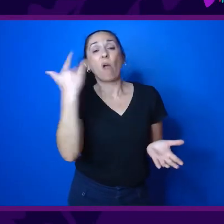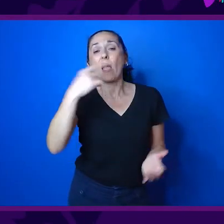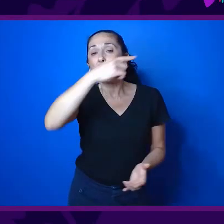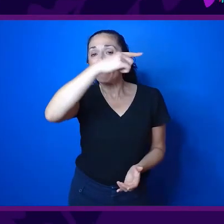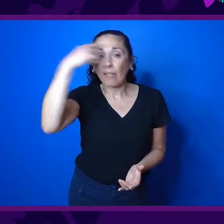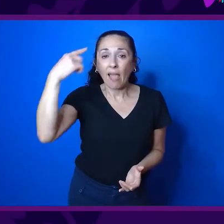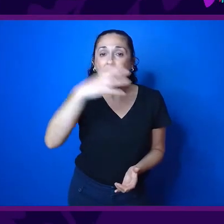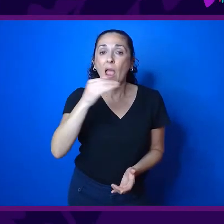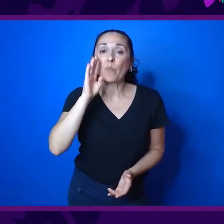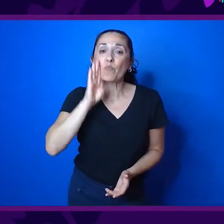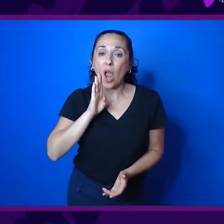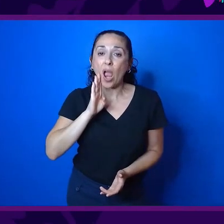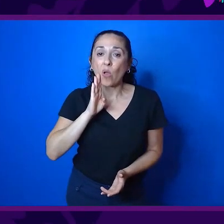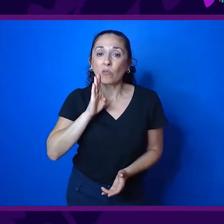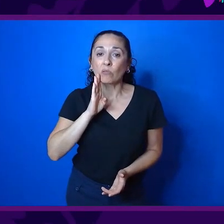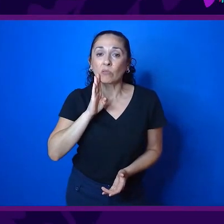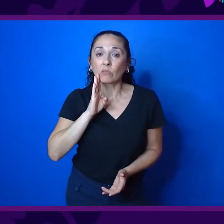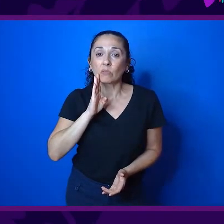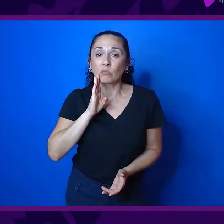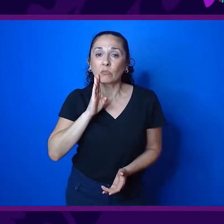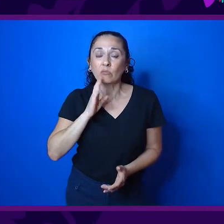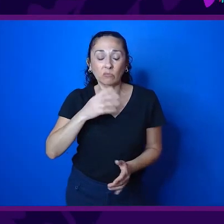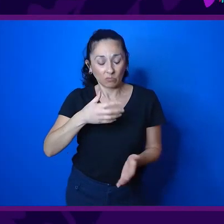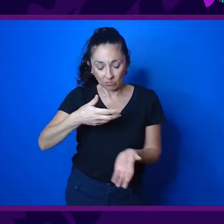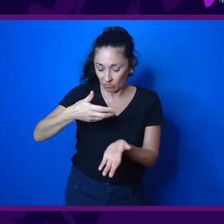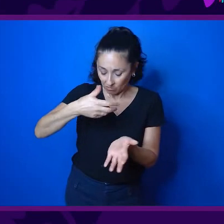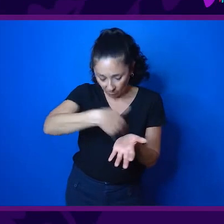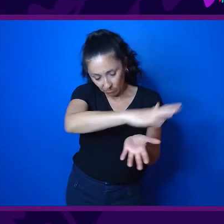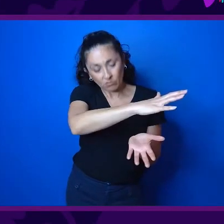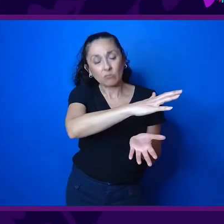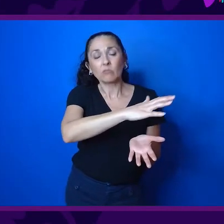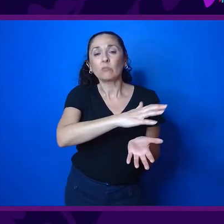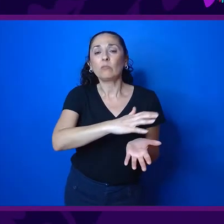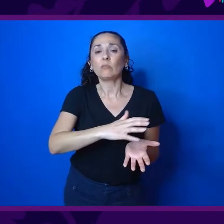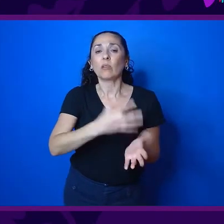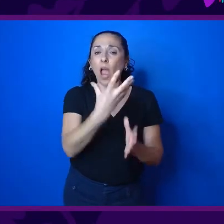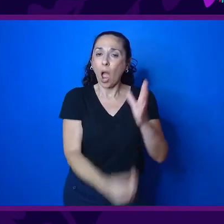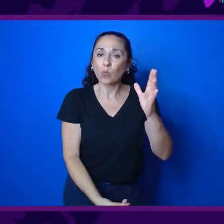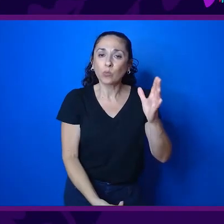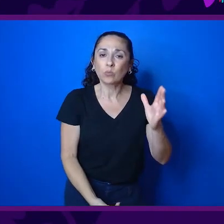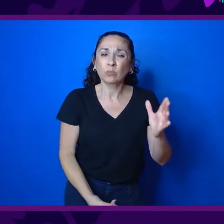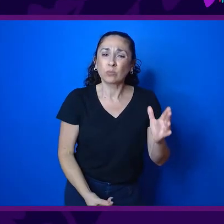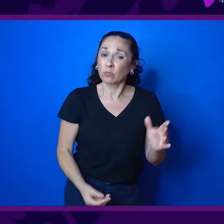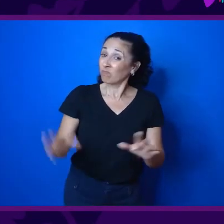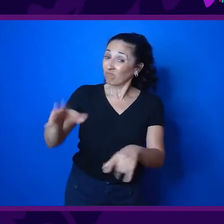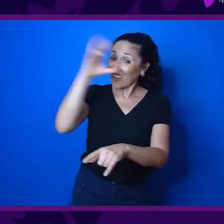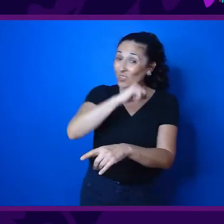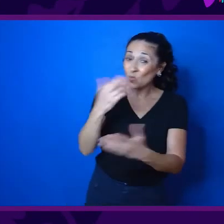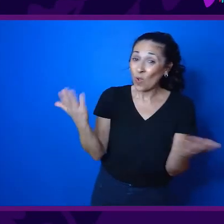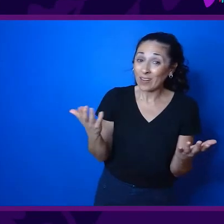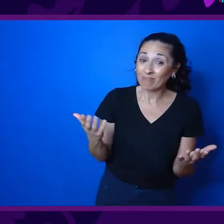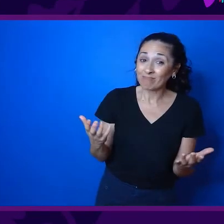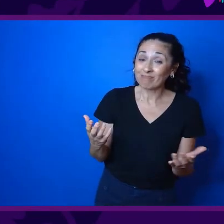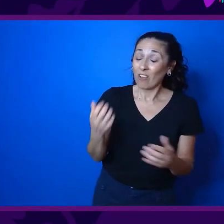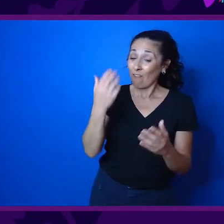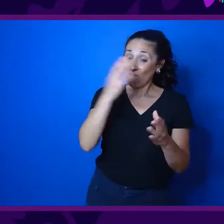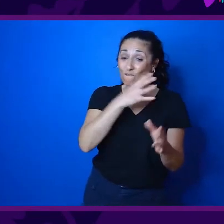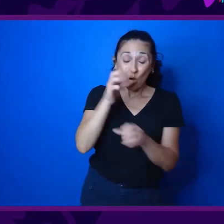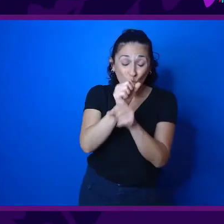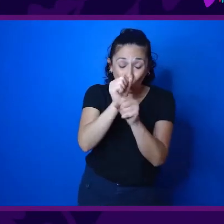was a very specific reason why they left us out. But guess what? With the farm worker movement, we were able to get farm workers covered